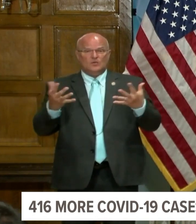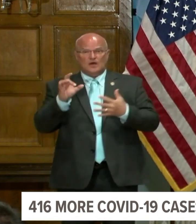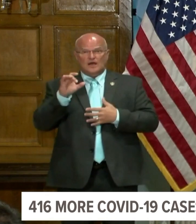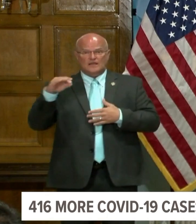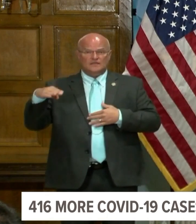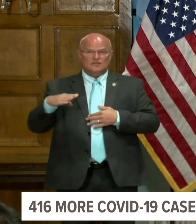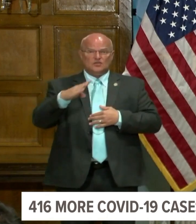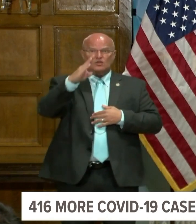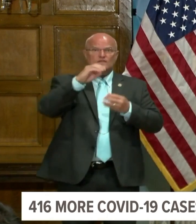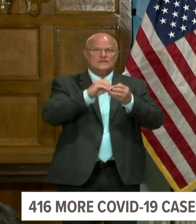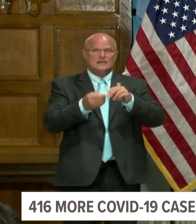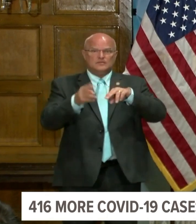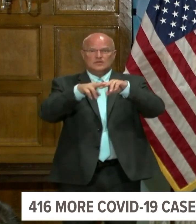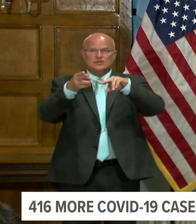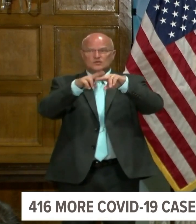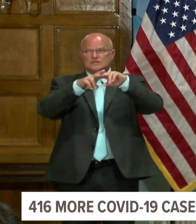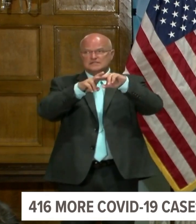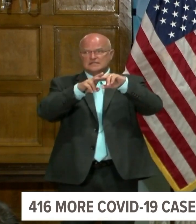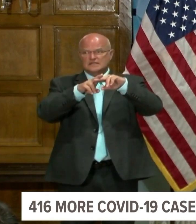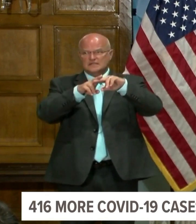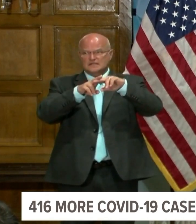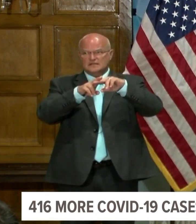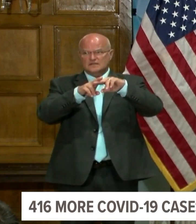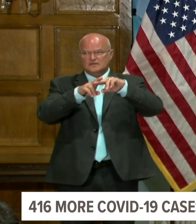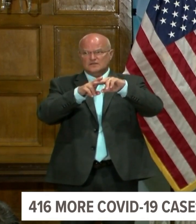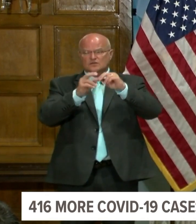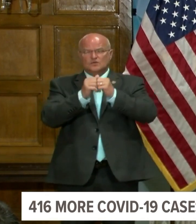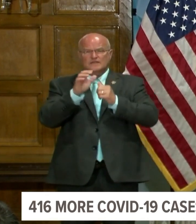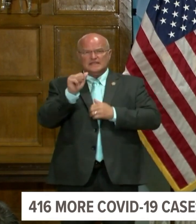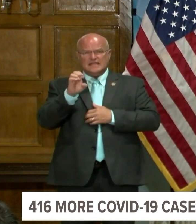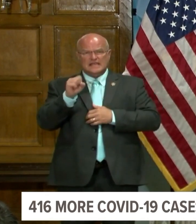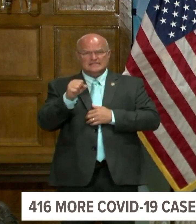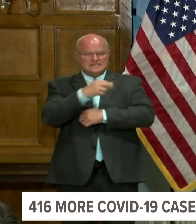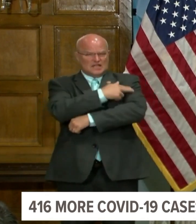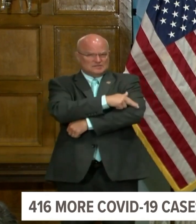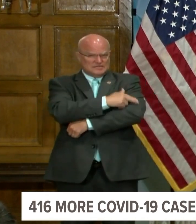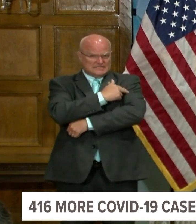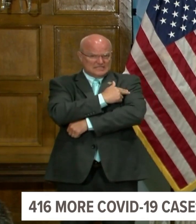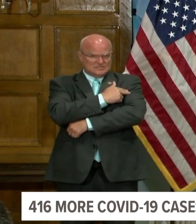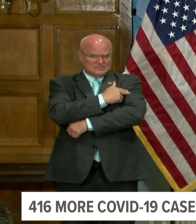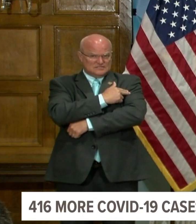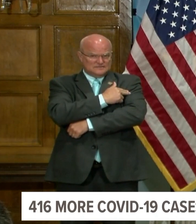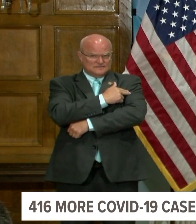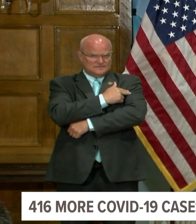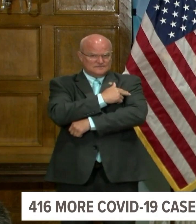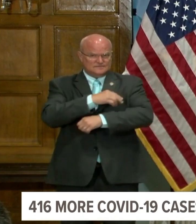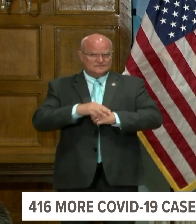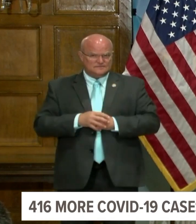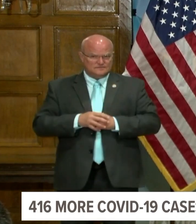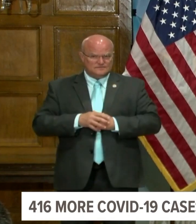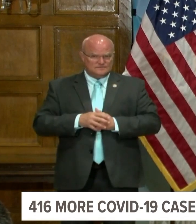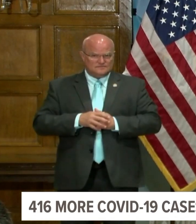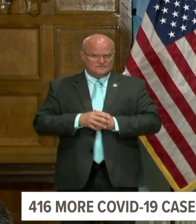as numbers are increasing with the cases and hospitalizations?